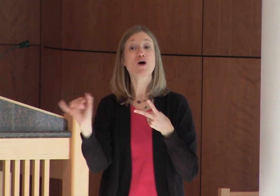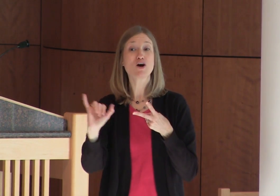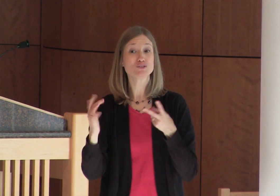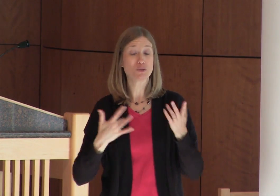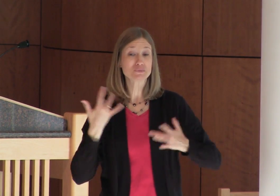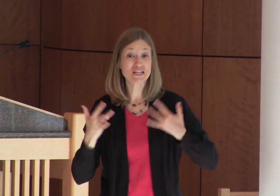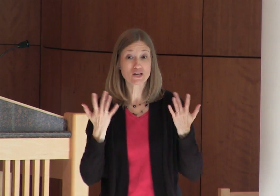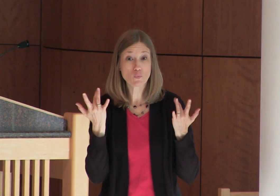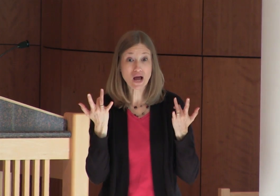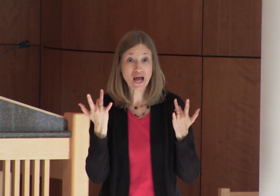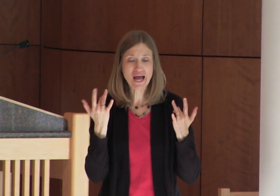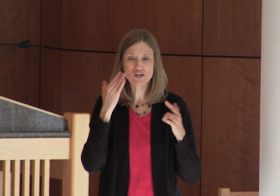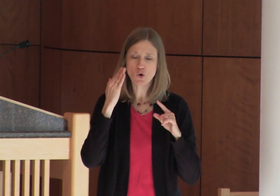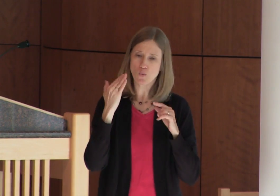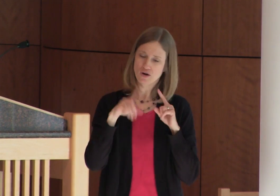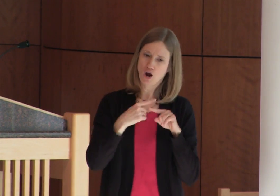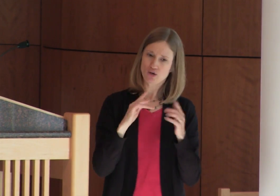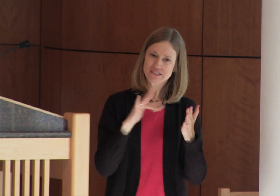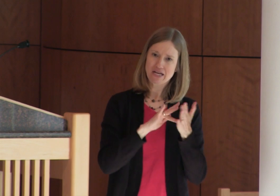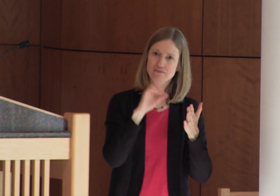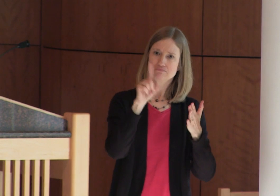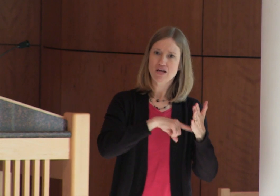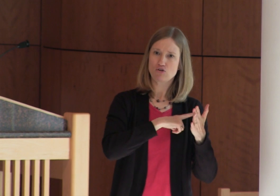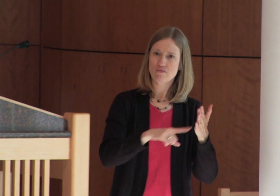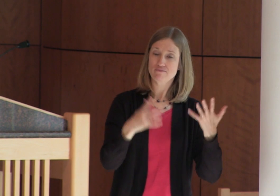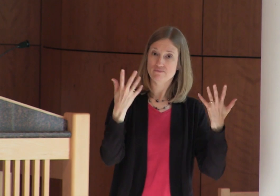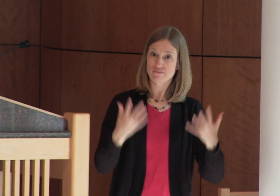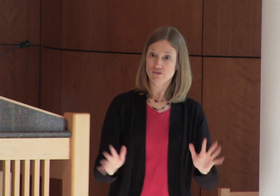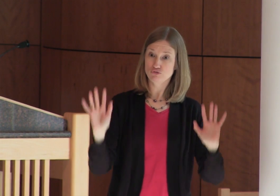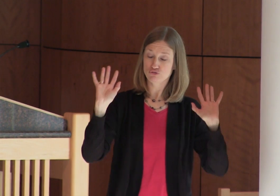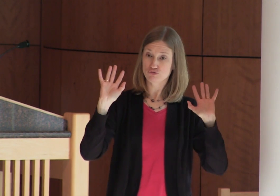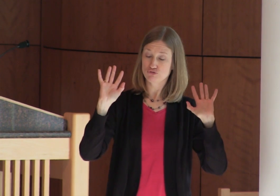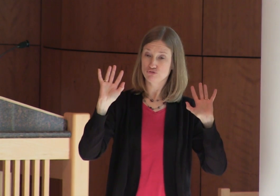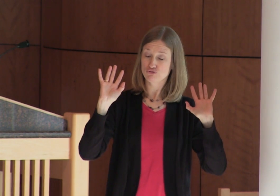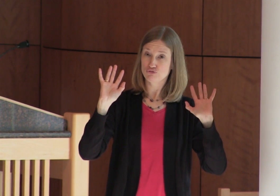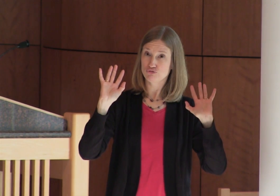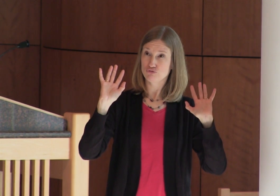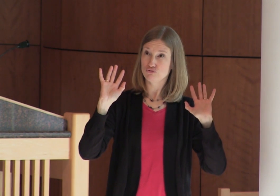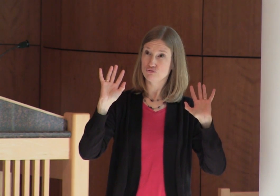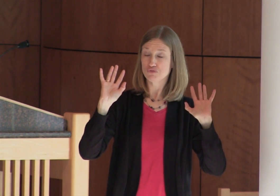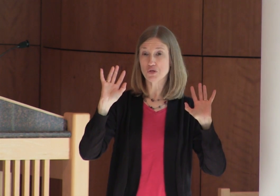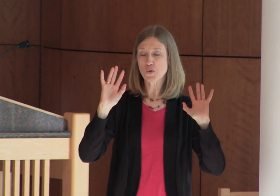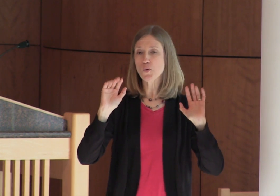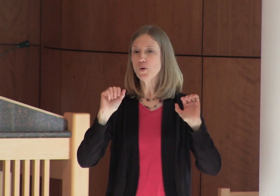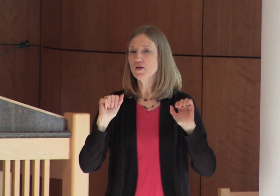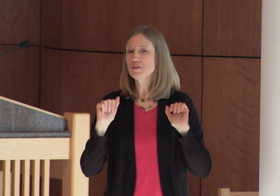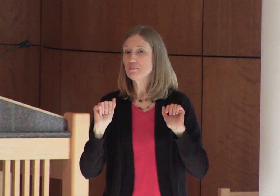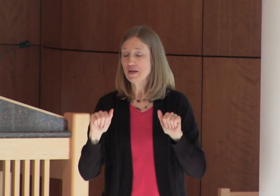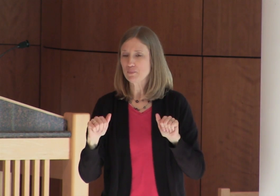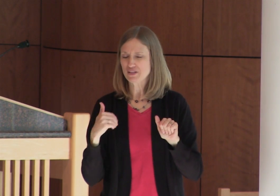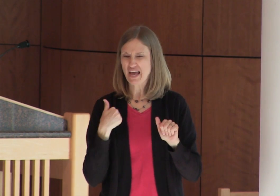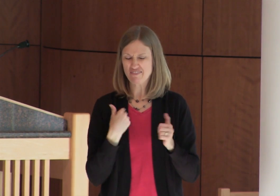that debt is eliminated, there's going to be a potential for some serious money that will be freed